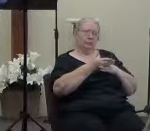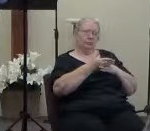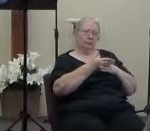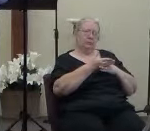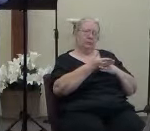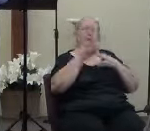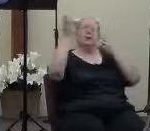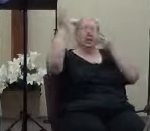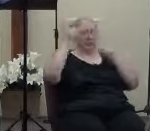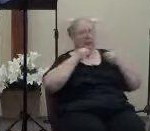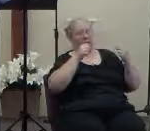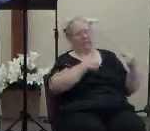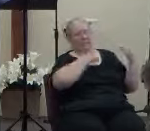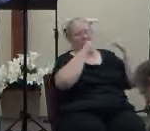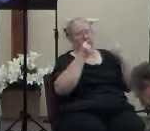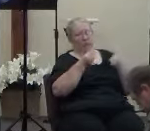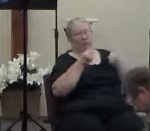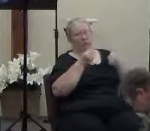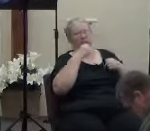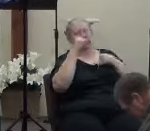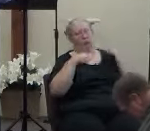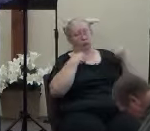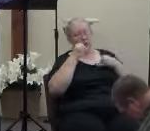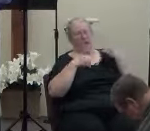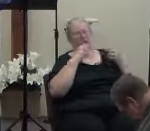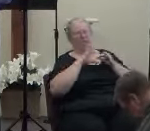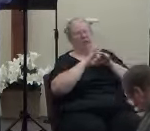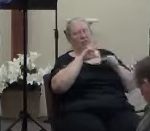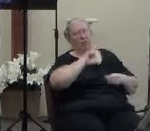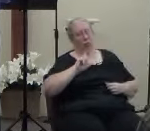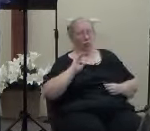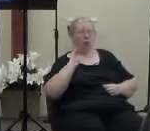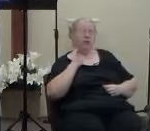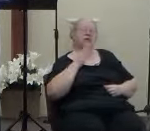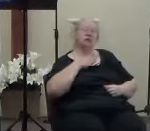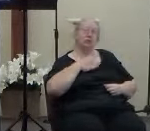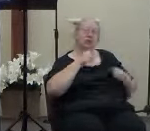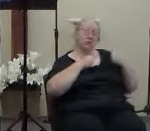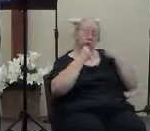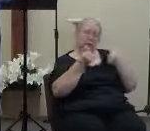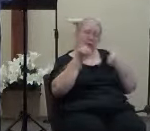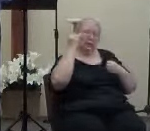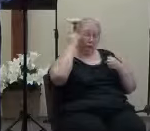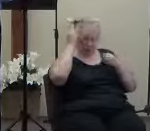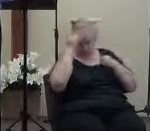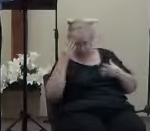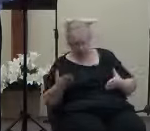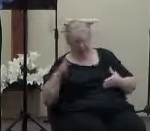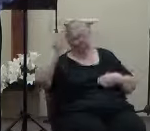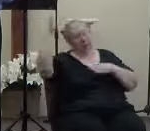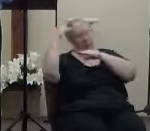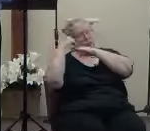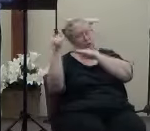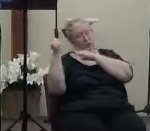He'll give us the strength. Because the joy of the Lord is my strength. And if we're doing, if we're obedient, if we're following His